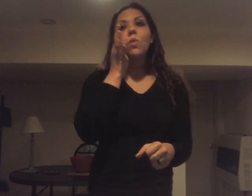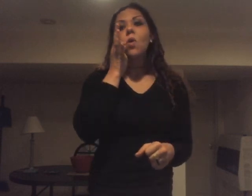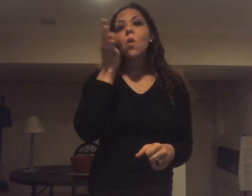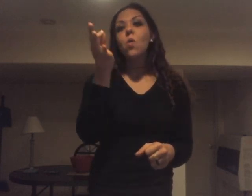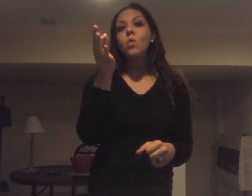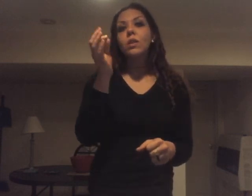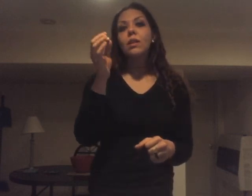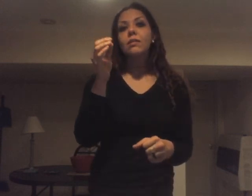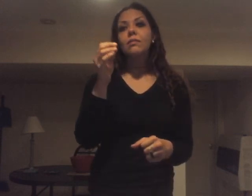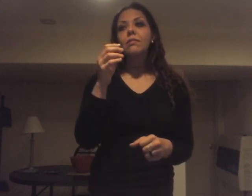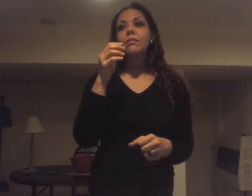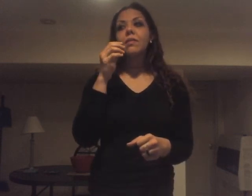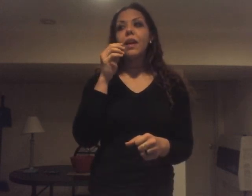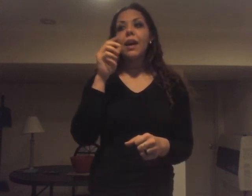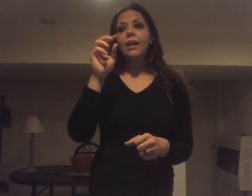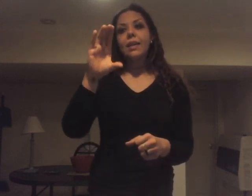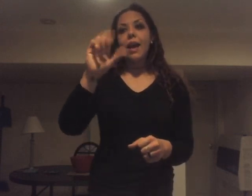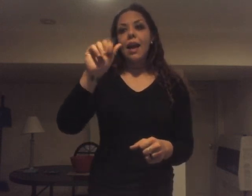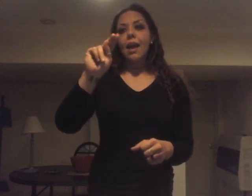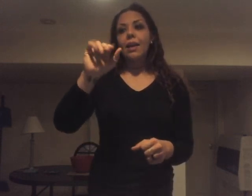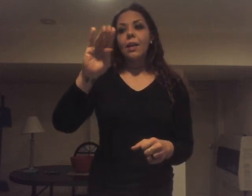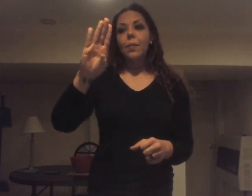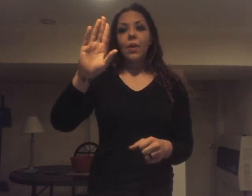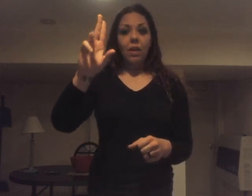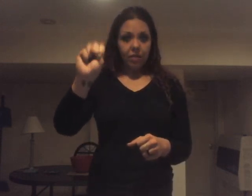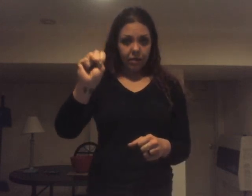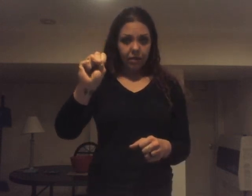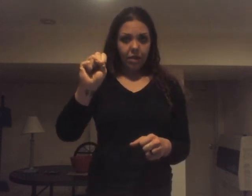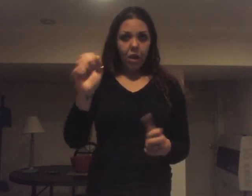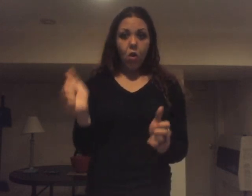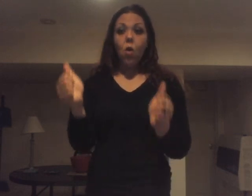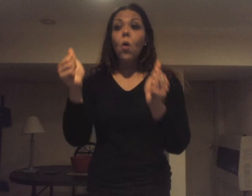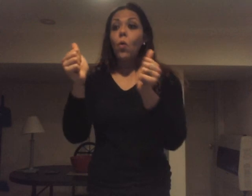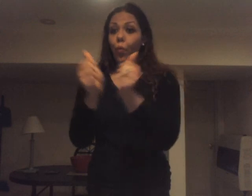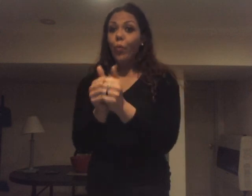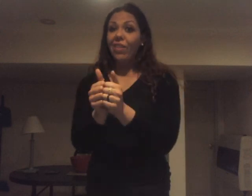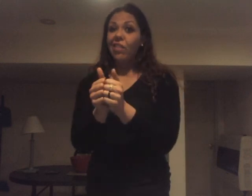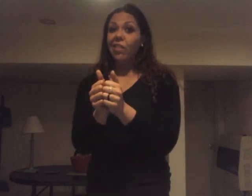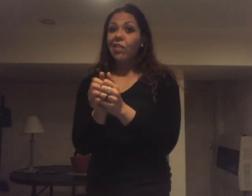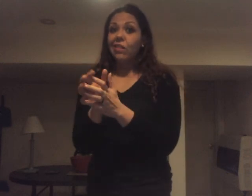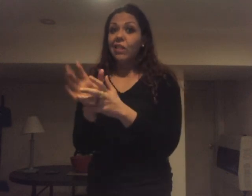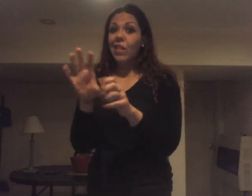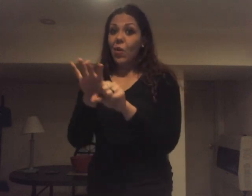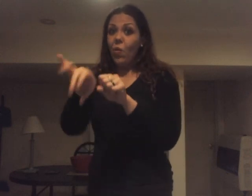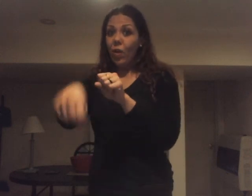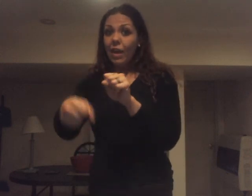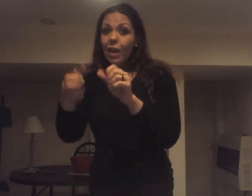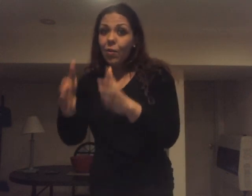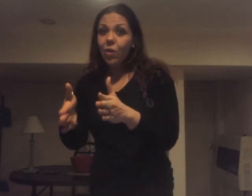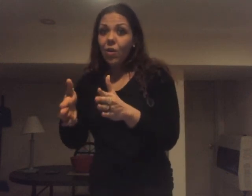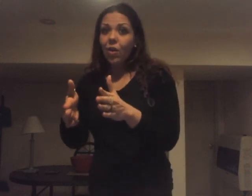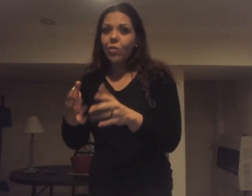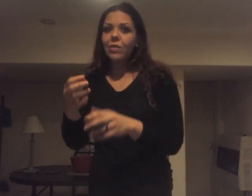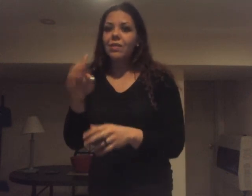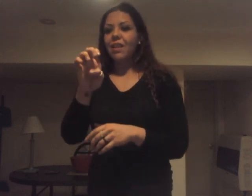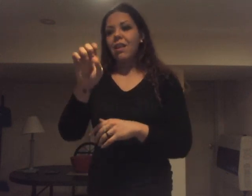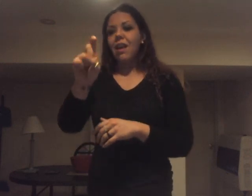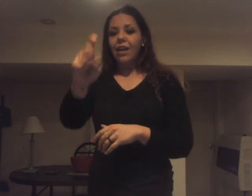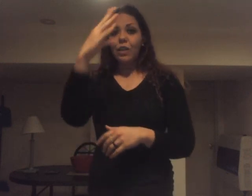in question, together with the alleged assailant, who incidentally was an ex-boyfriend. She